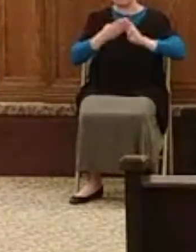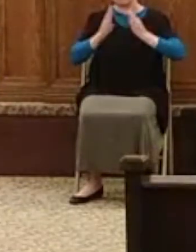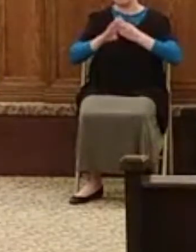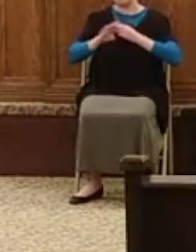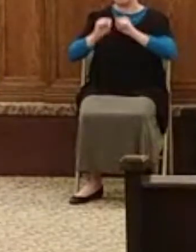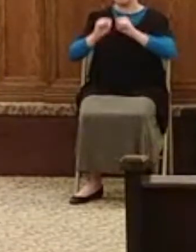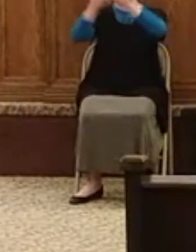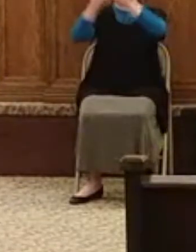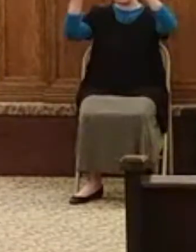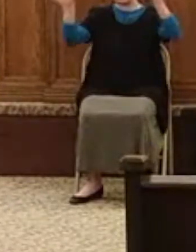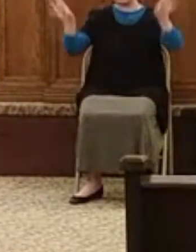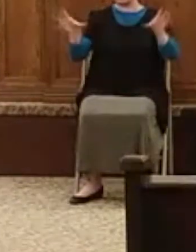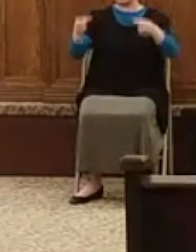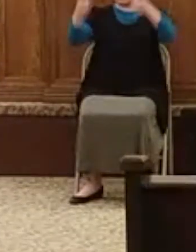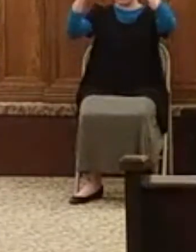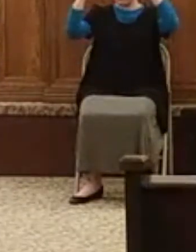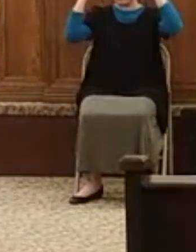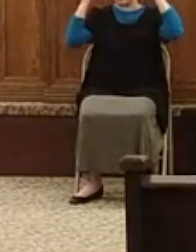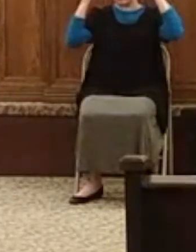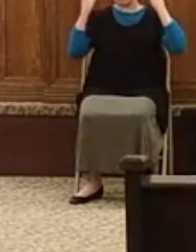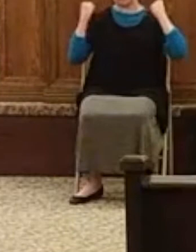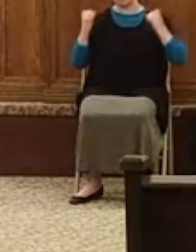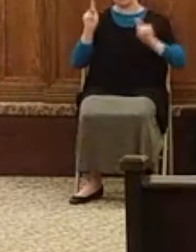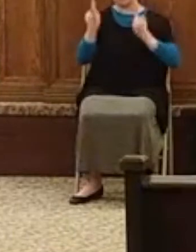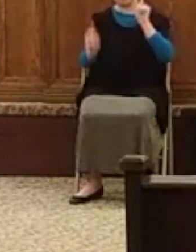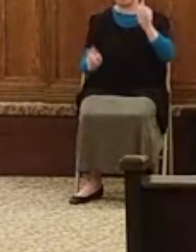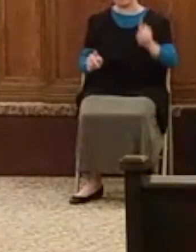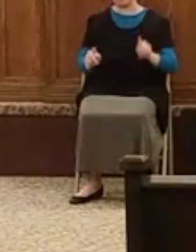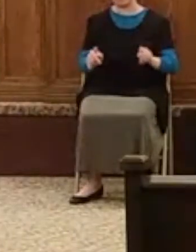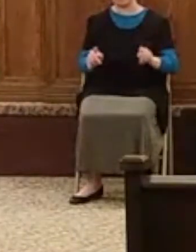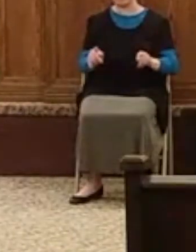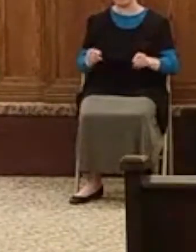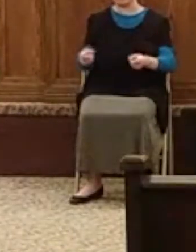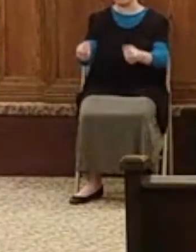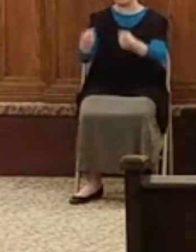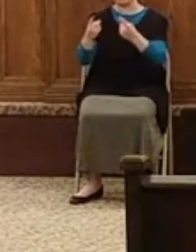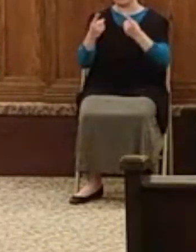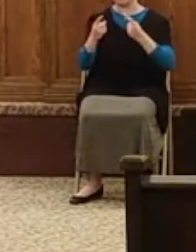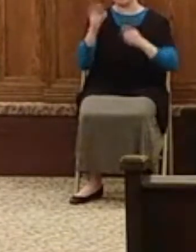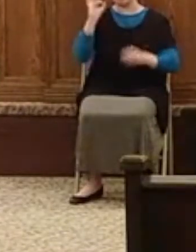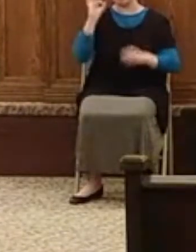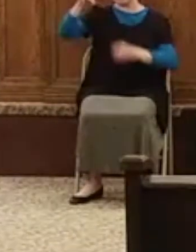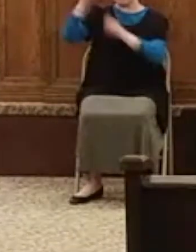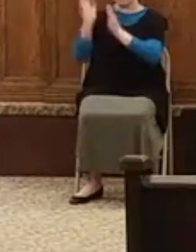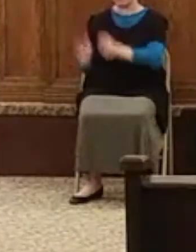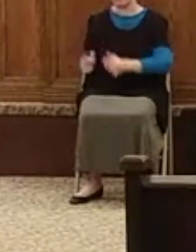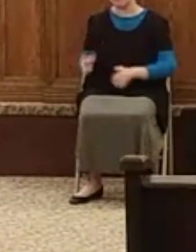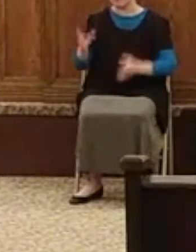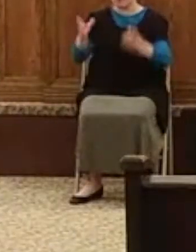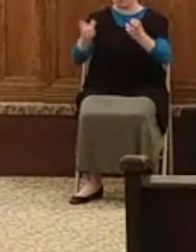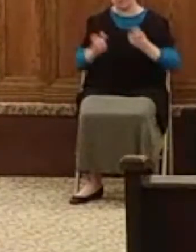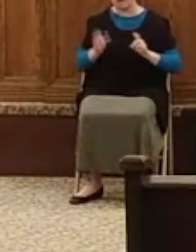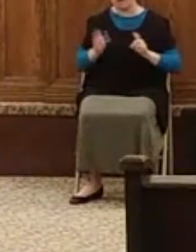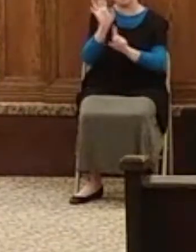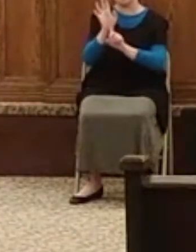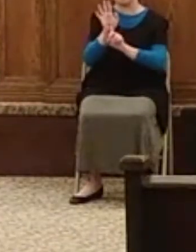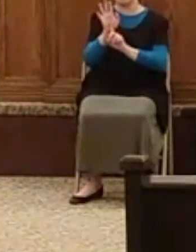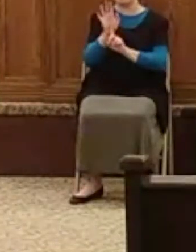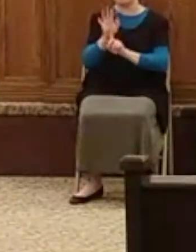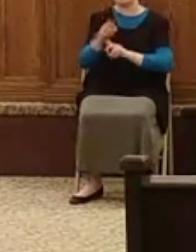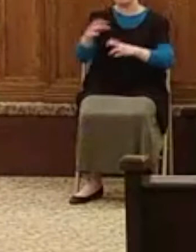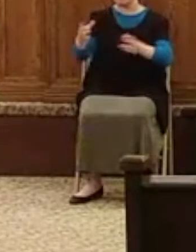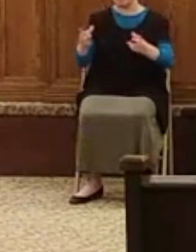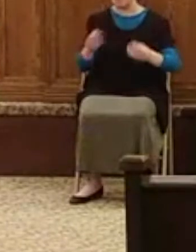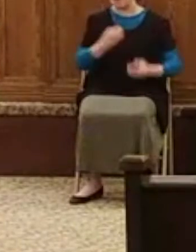the city and shine a light so strongly that people will come in droves and say, preacher, I want that